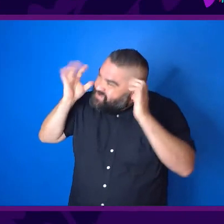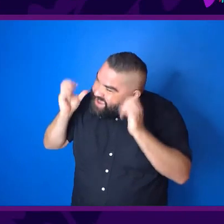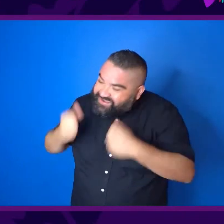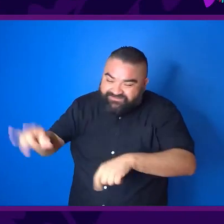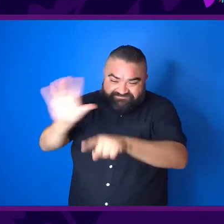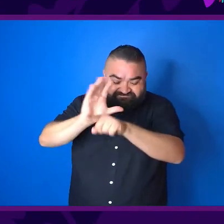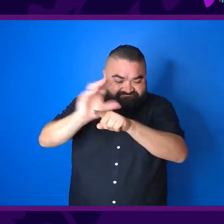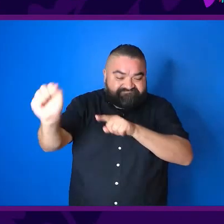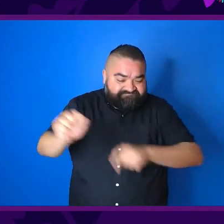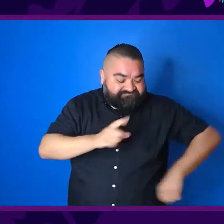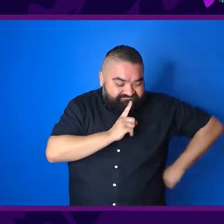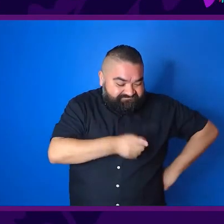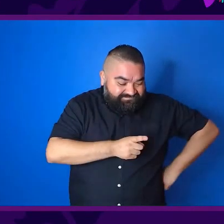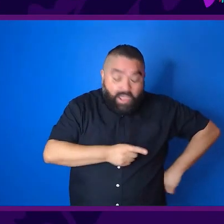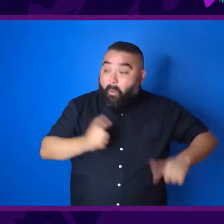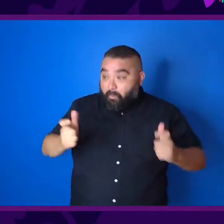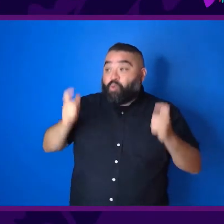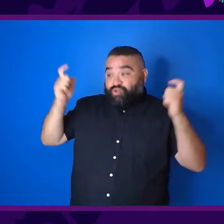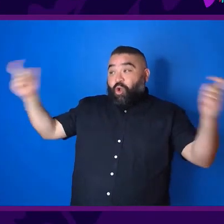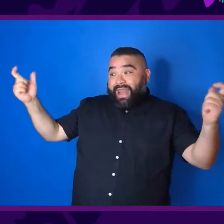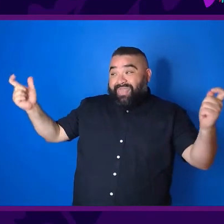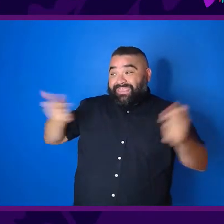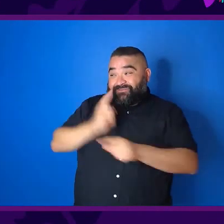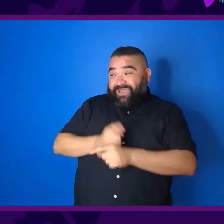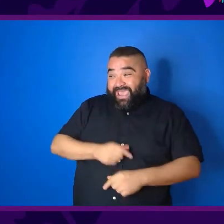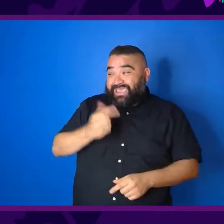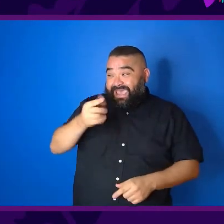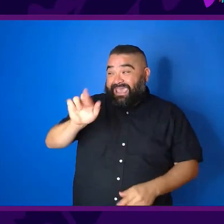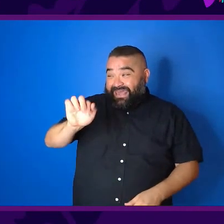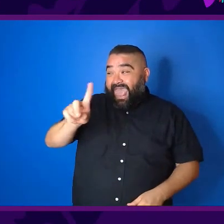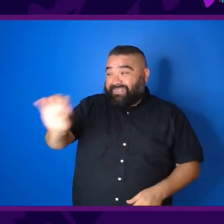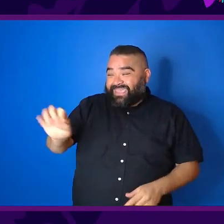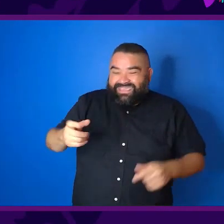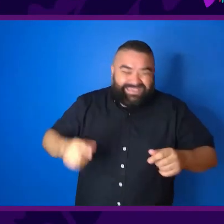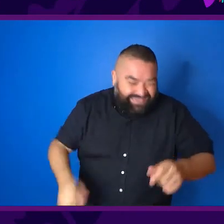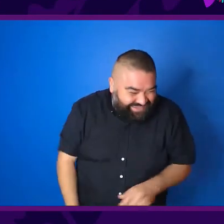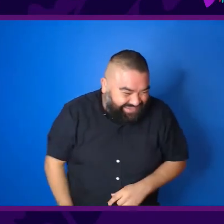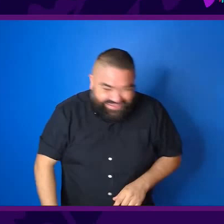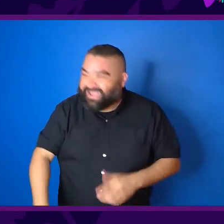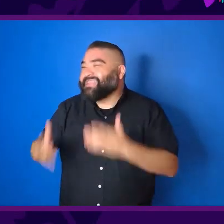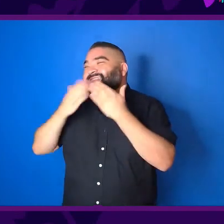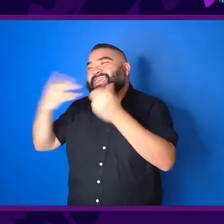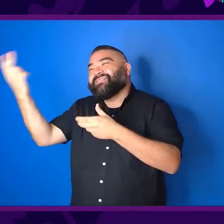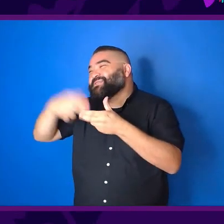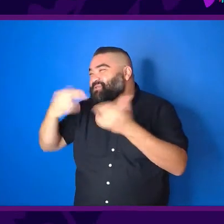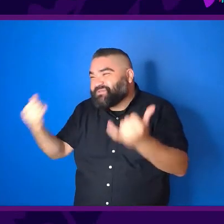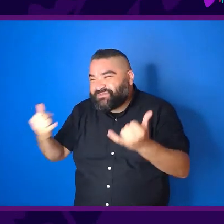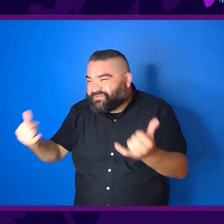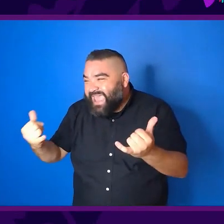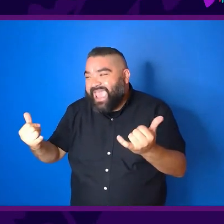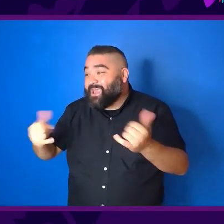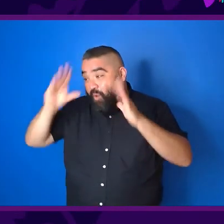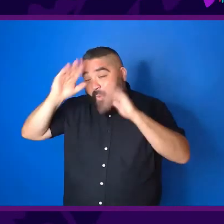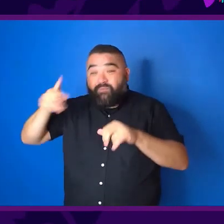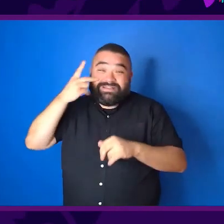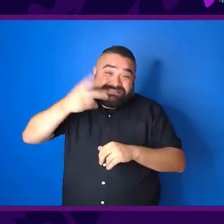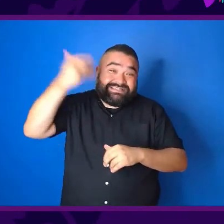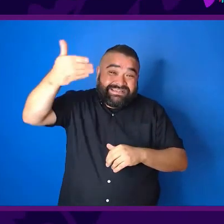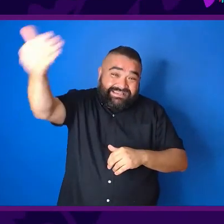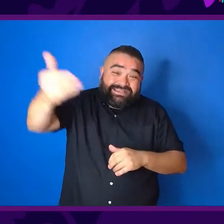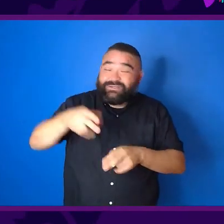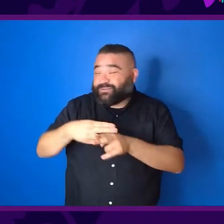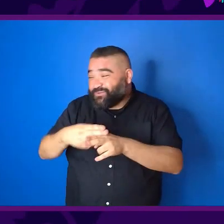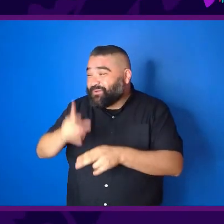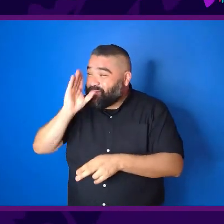mucho grande, very, very big. Eva, so thank you for taking time to join us today, and I hope to see you very soon so that we can kind of hang out and have